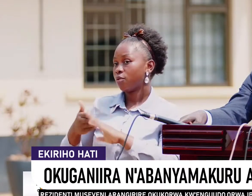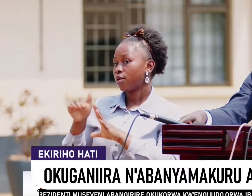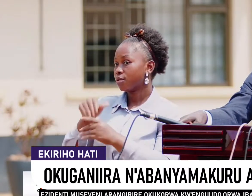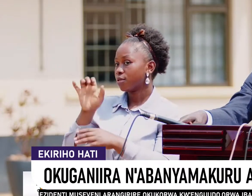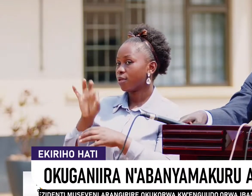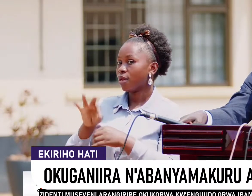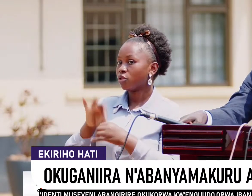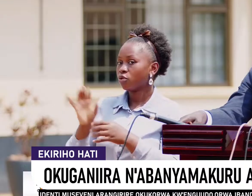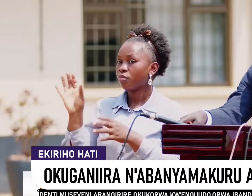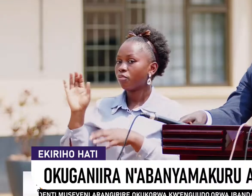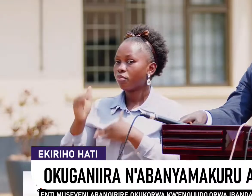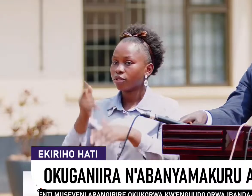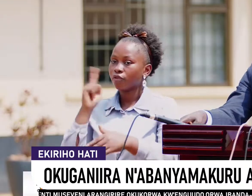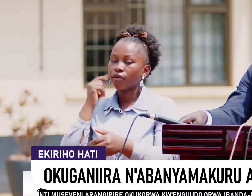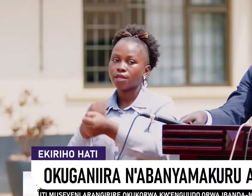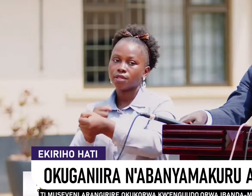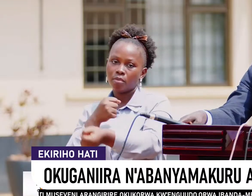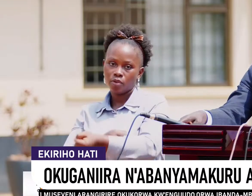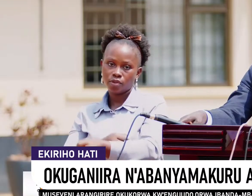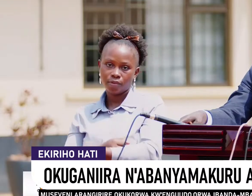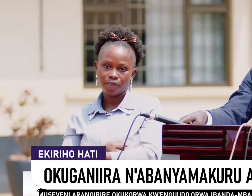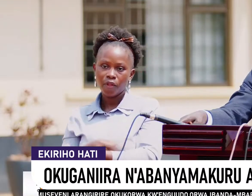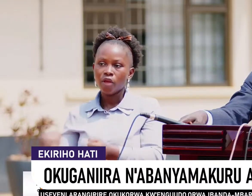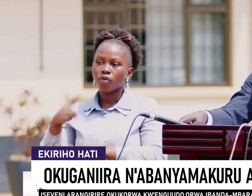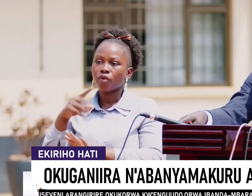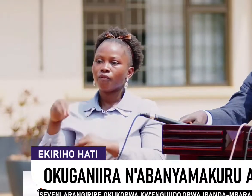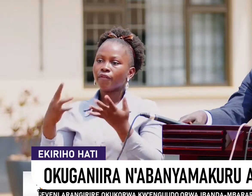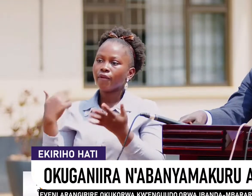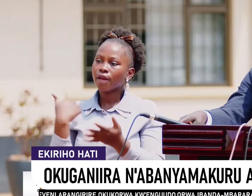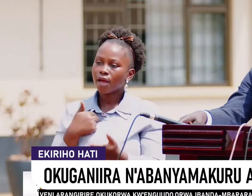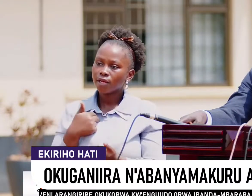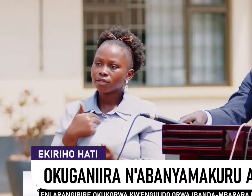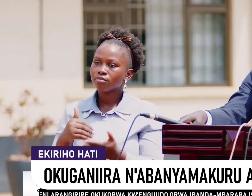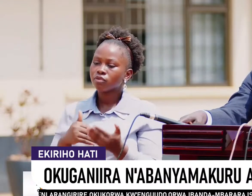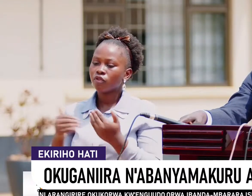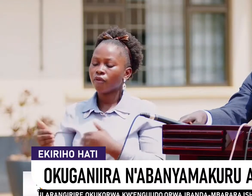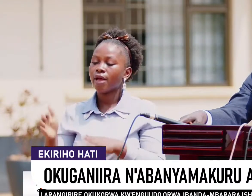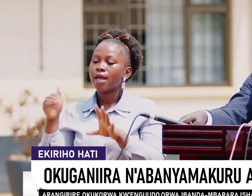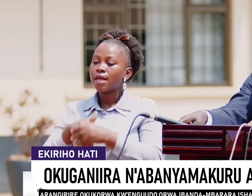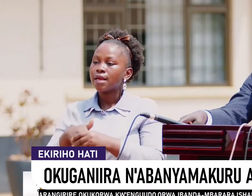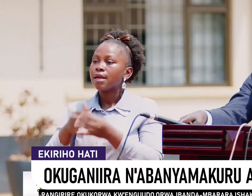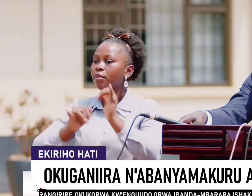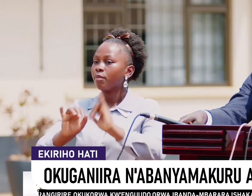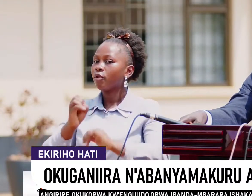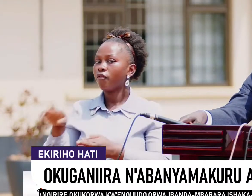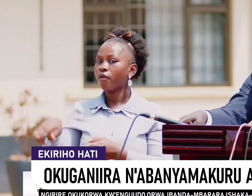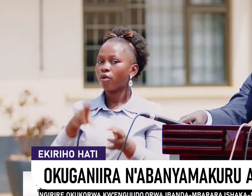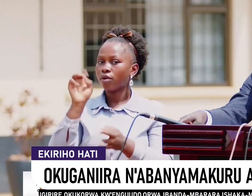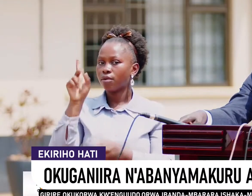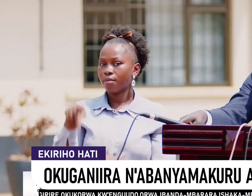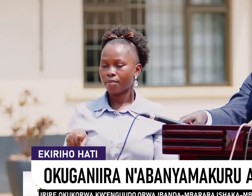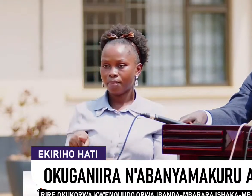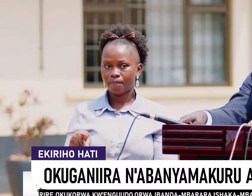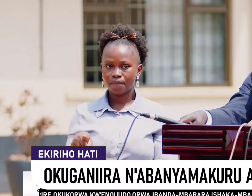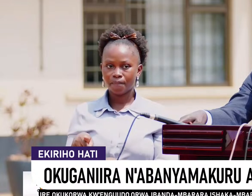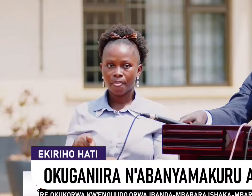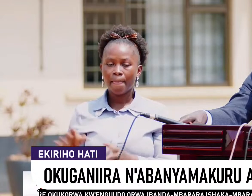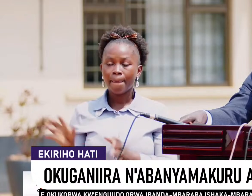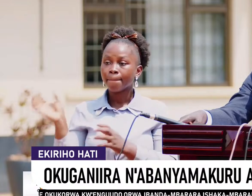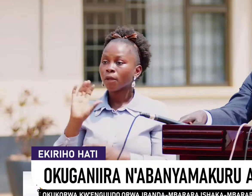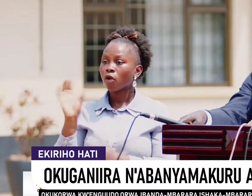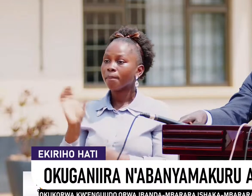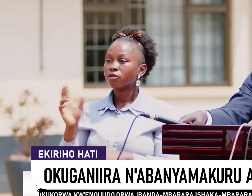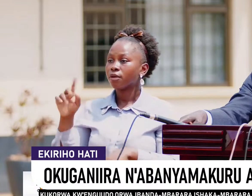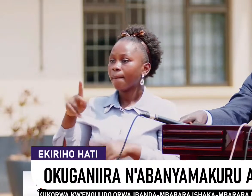electoral processes for the support you have given us so far in the implementation of the roadmap. The